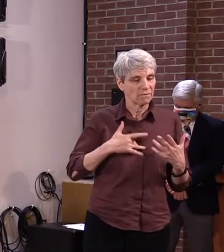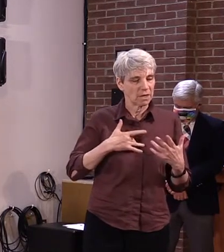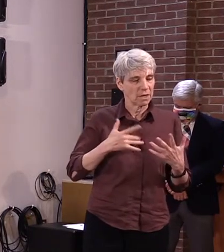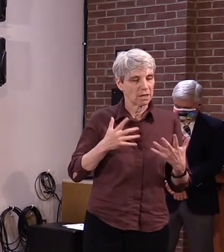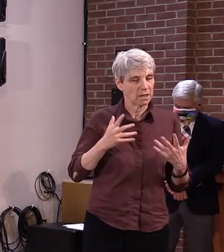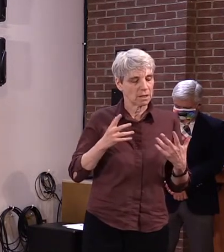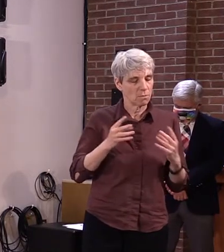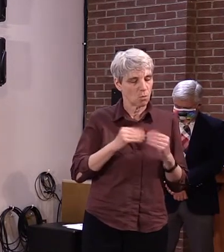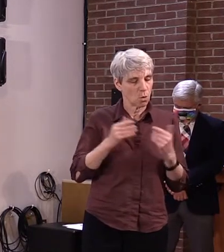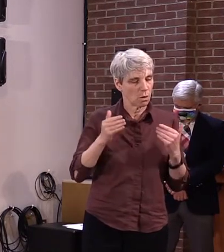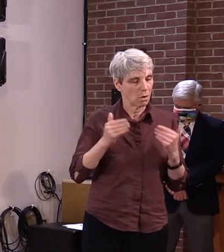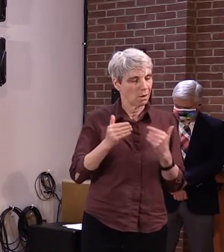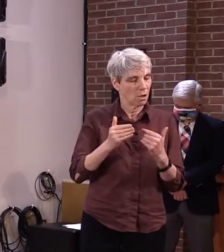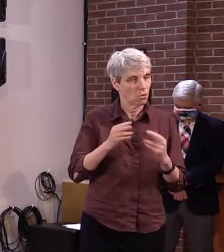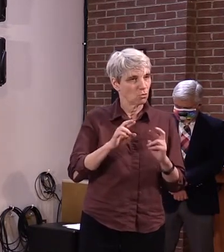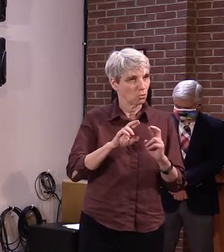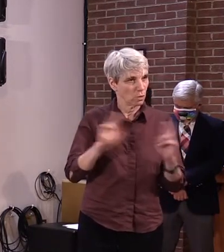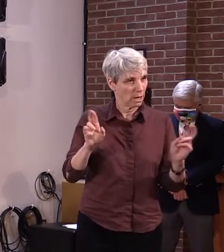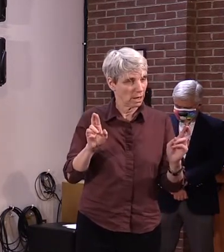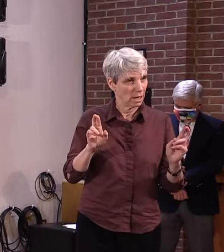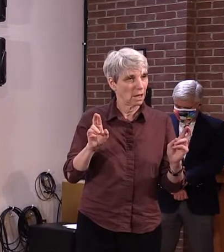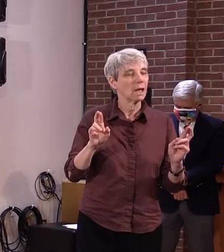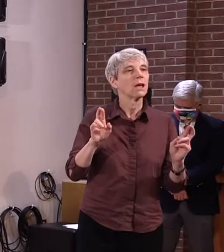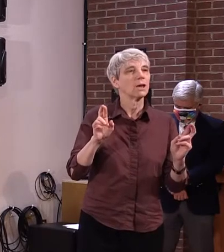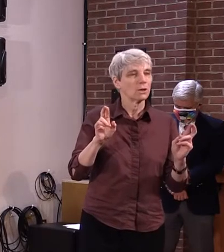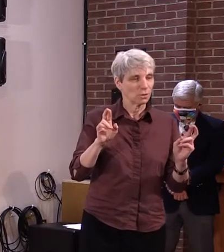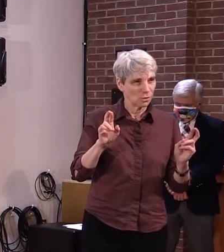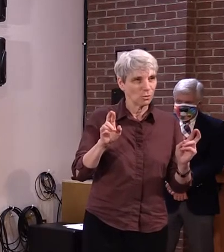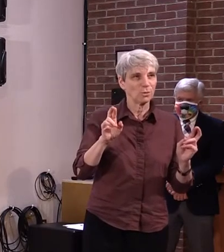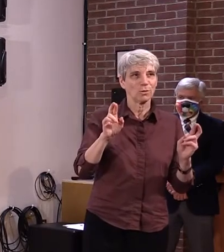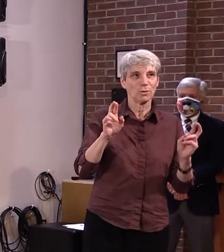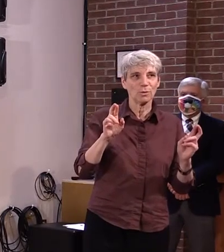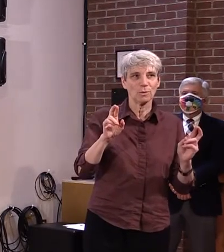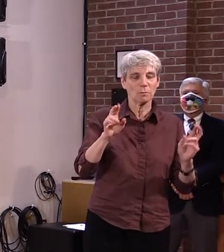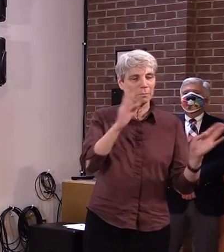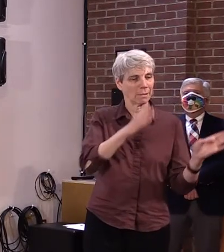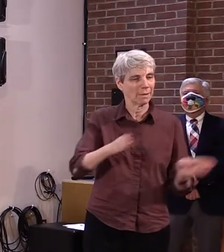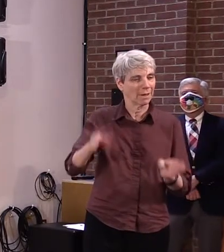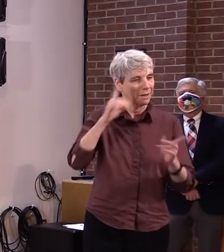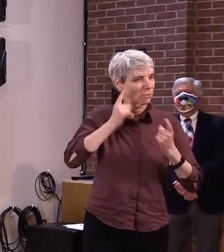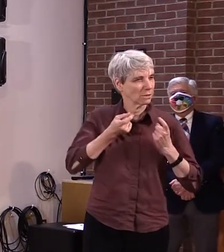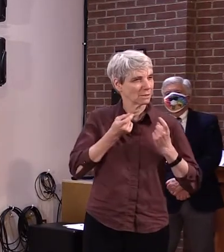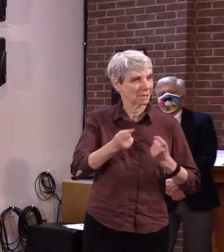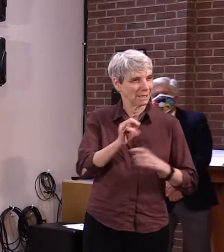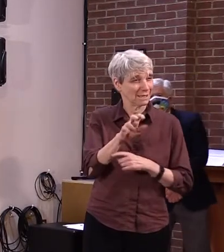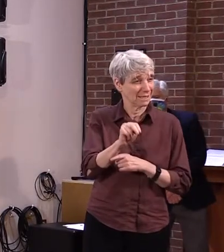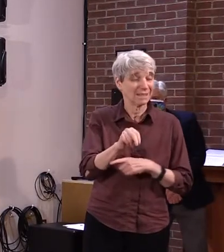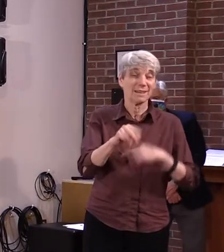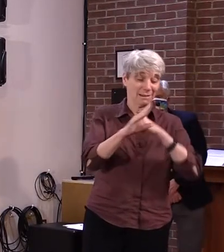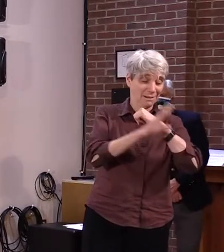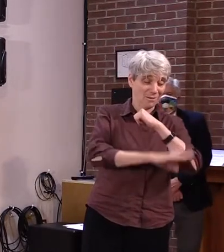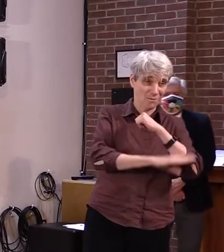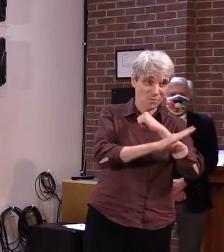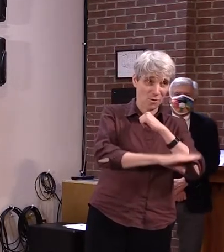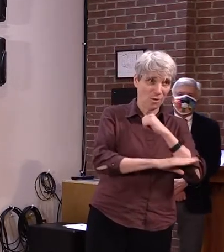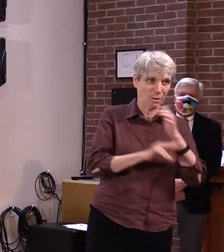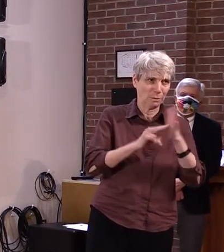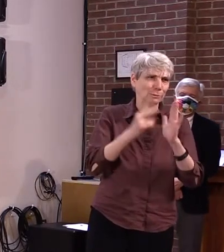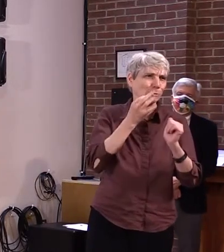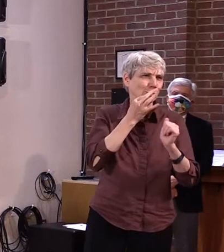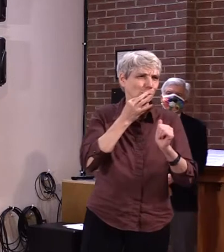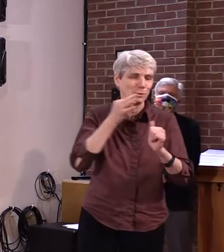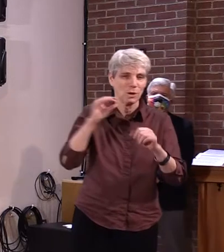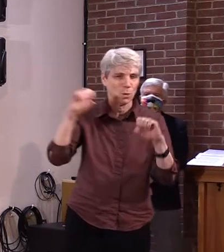rules to make sure that the ski season can be held